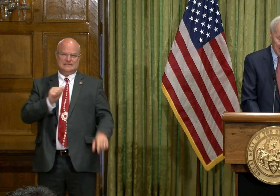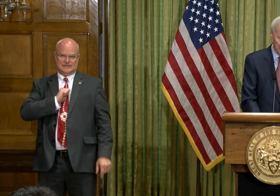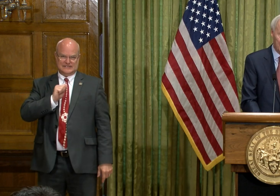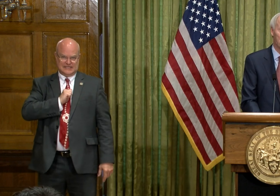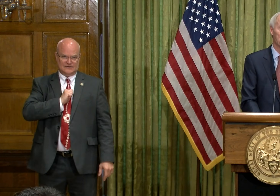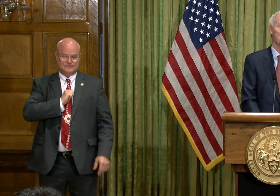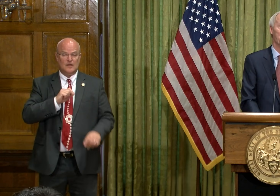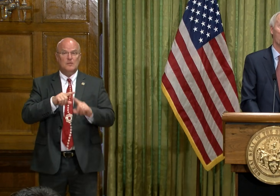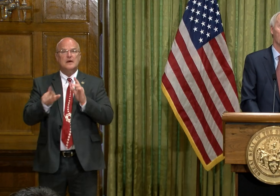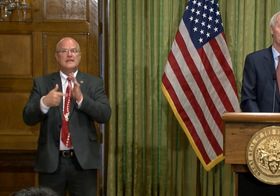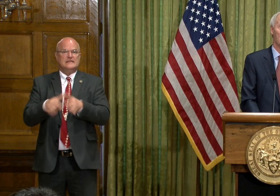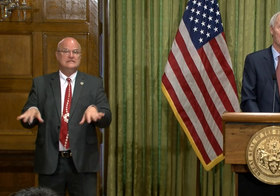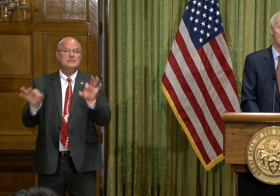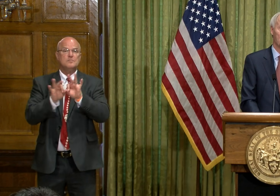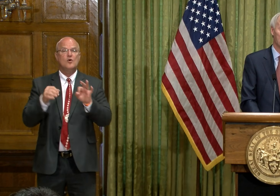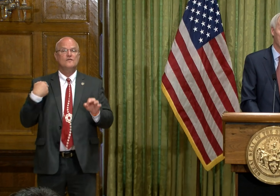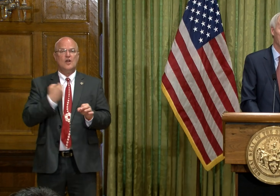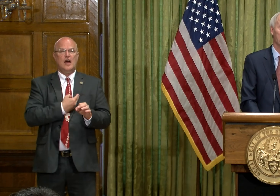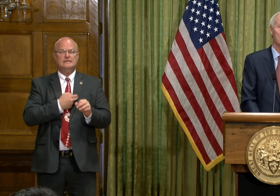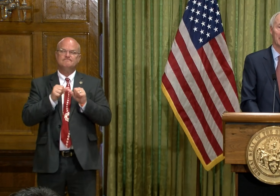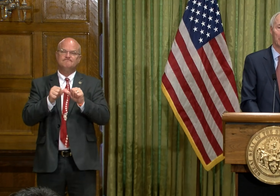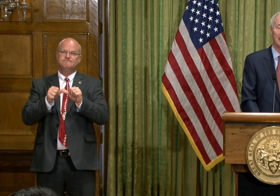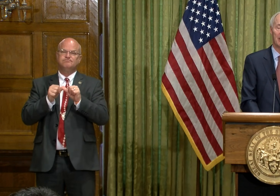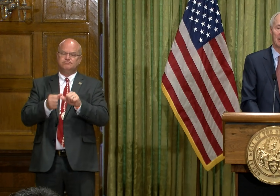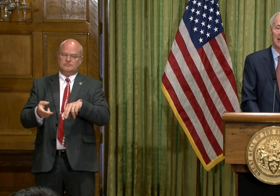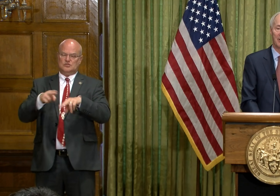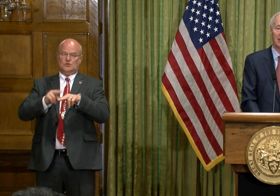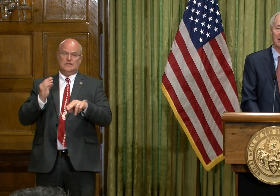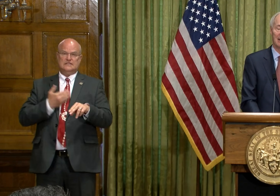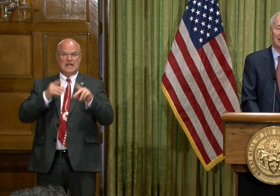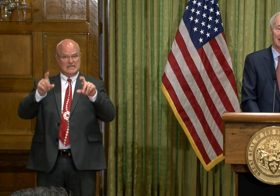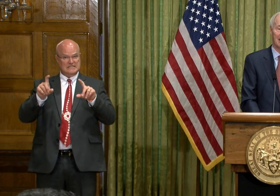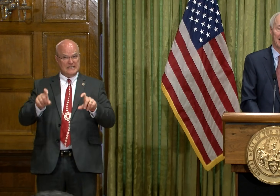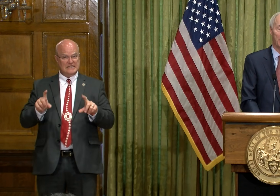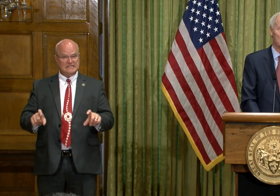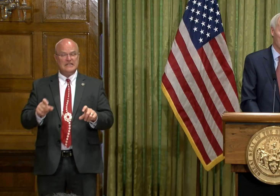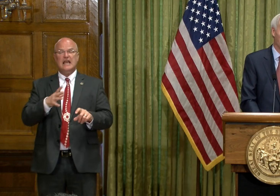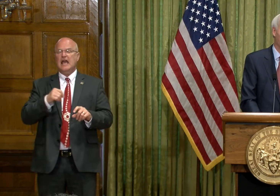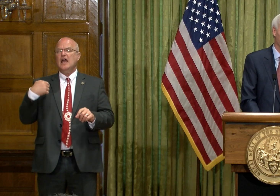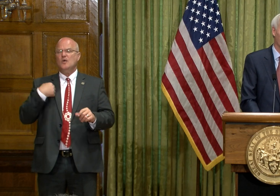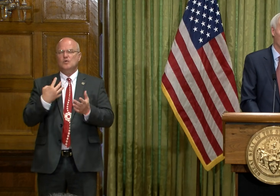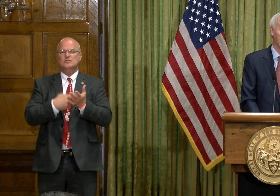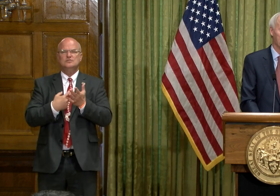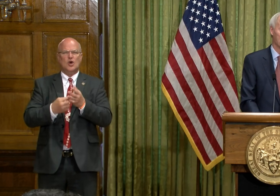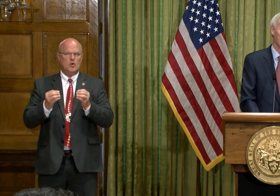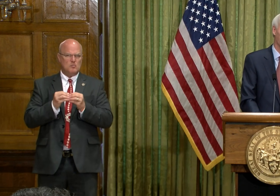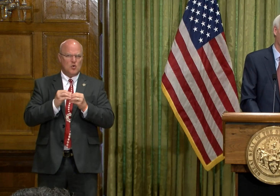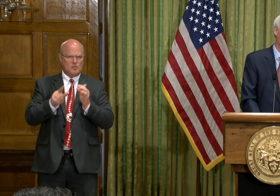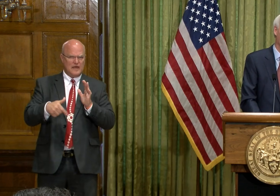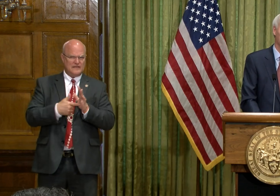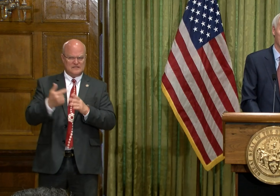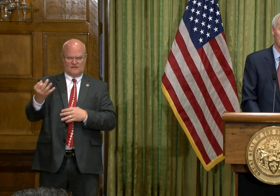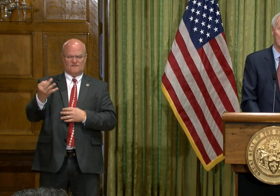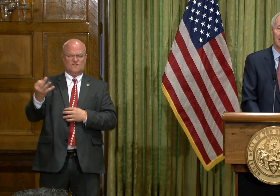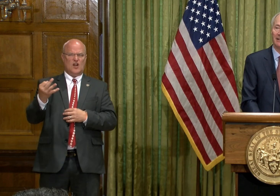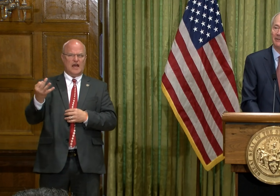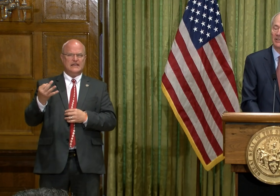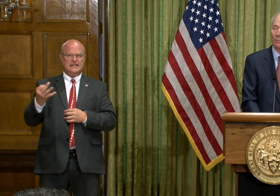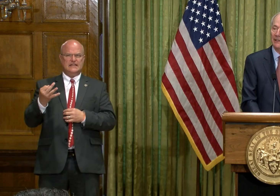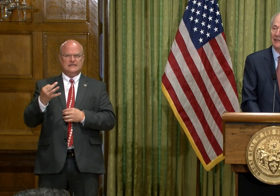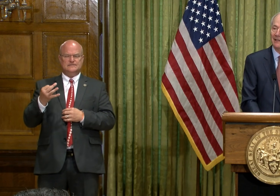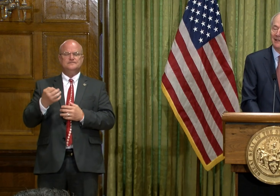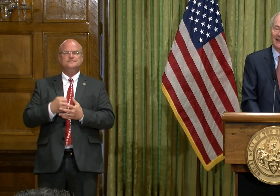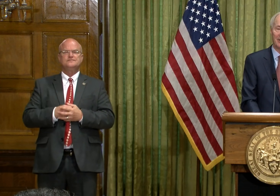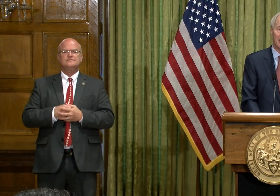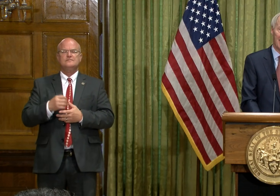tested. But this is important for us to continue to increase our testing, and we'll talk about more of this on Friday of